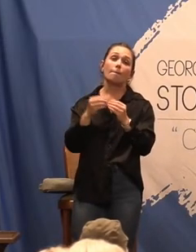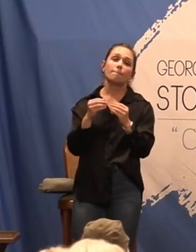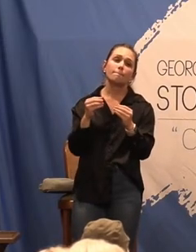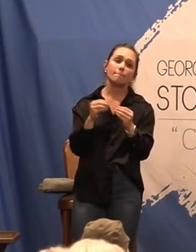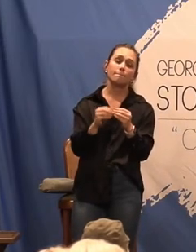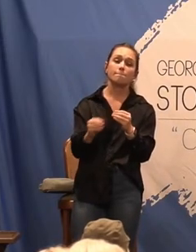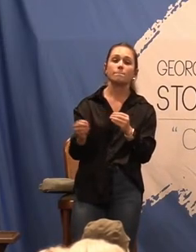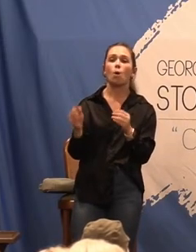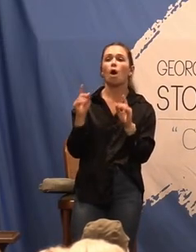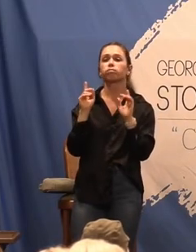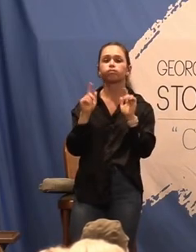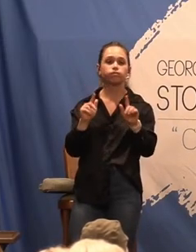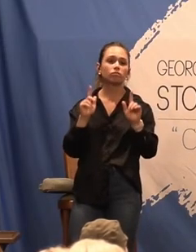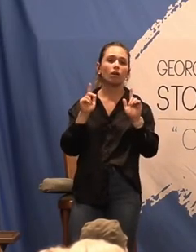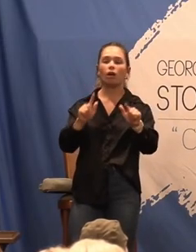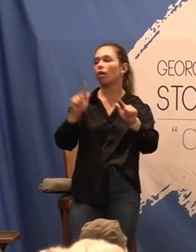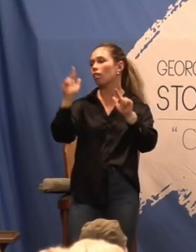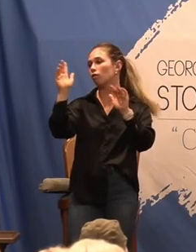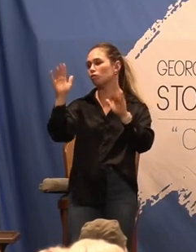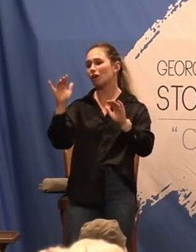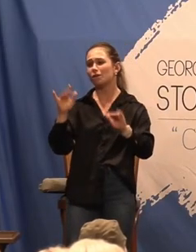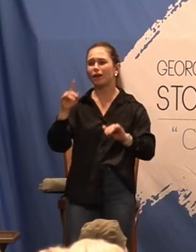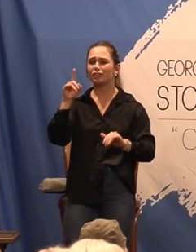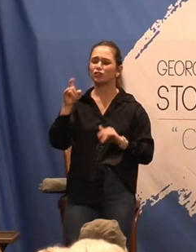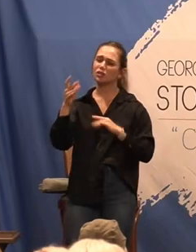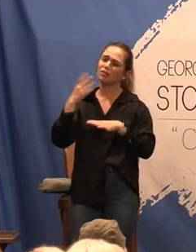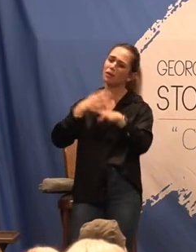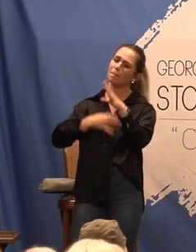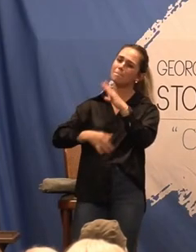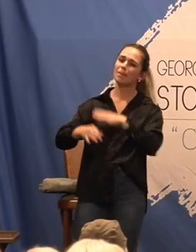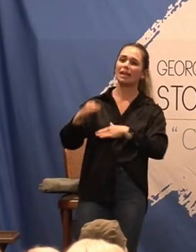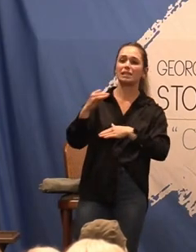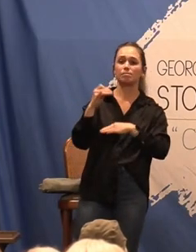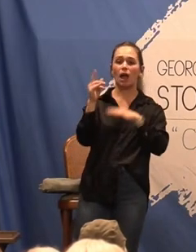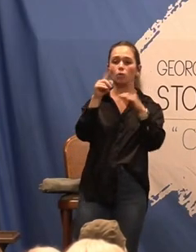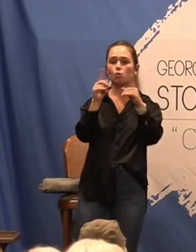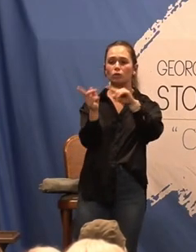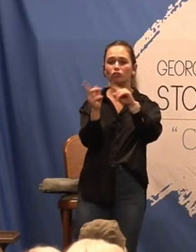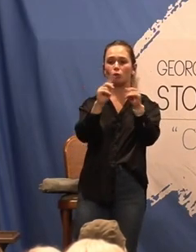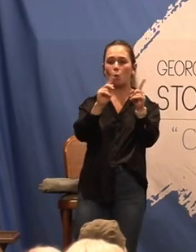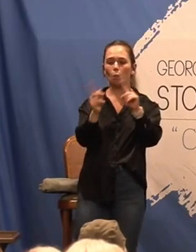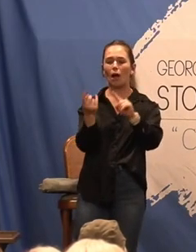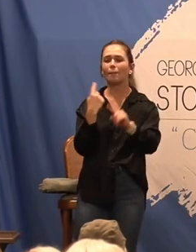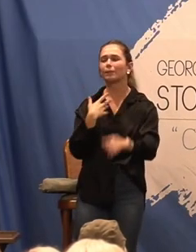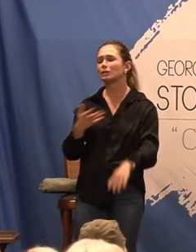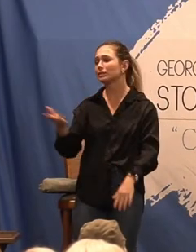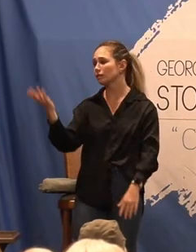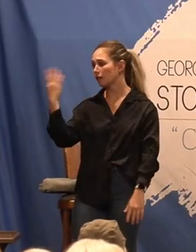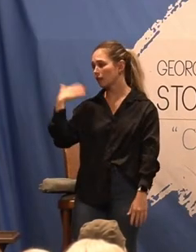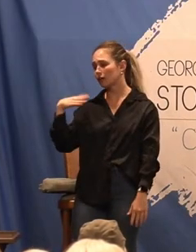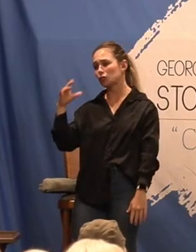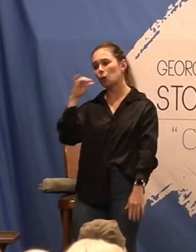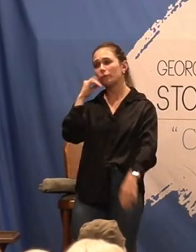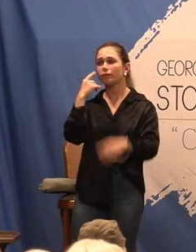errand in the rain, and I remember that I should have replaced my windshield wipers so long ago. And I need a cup